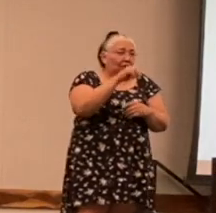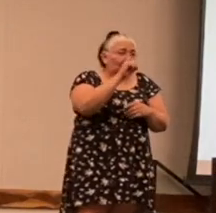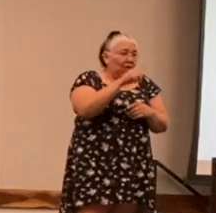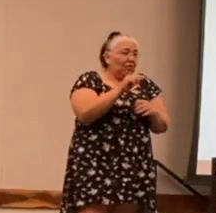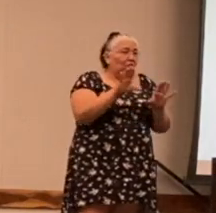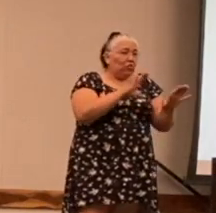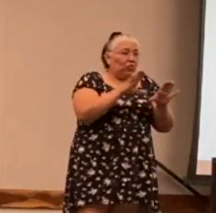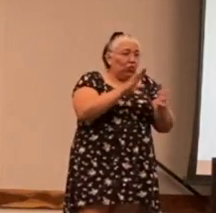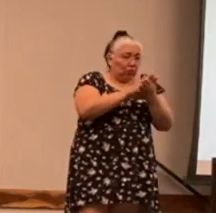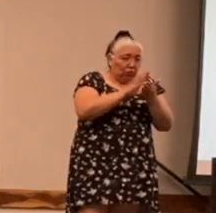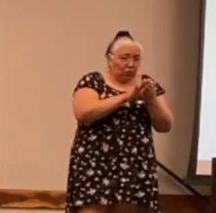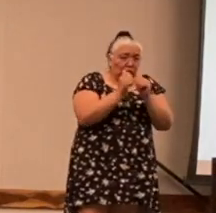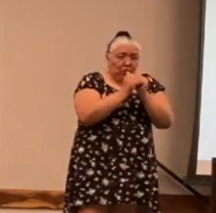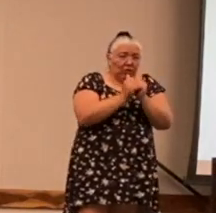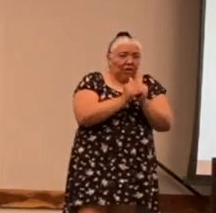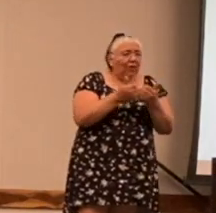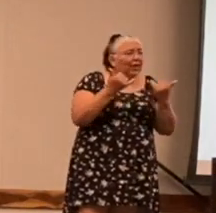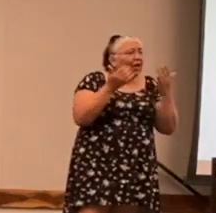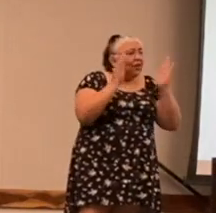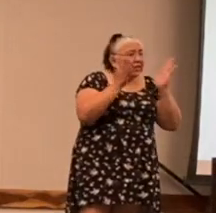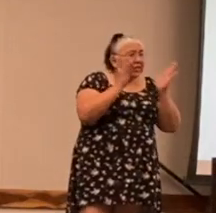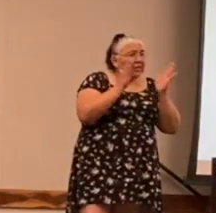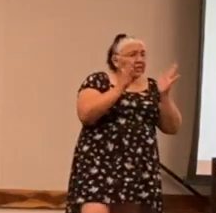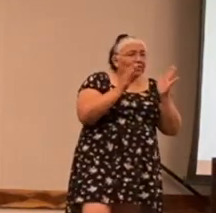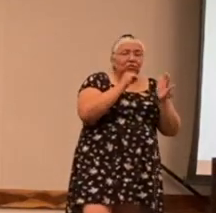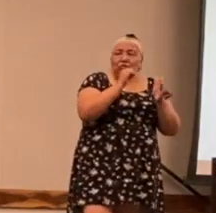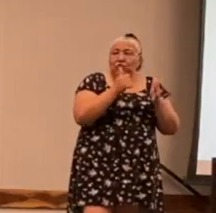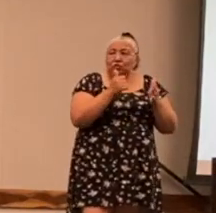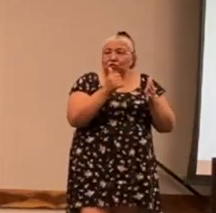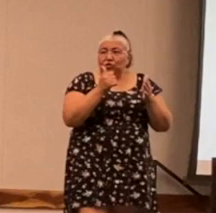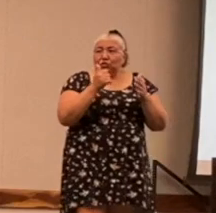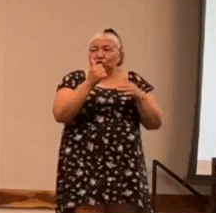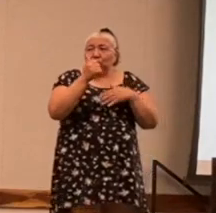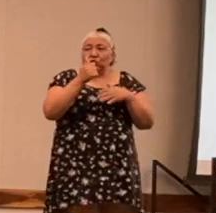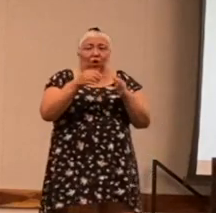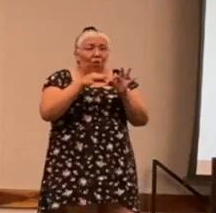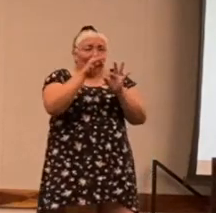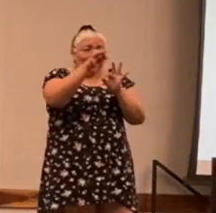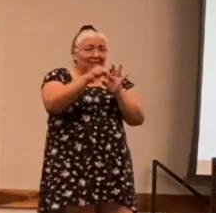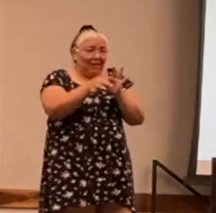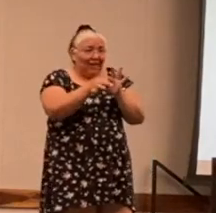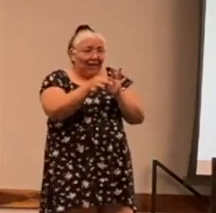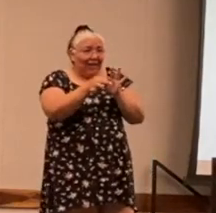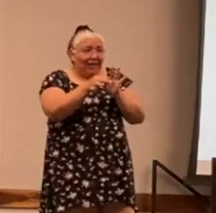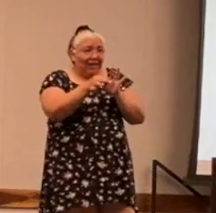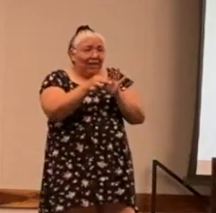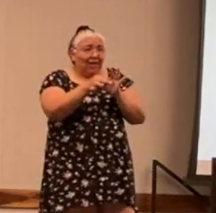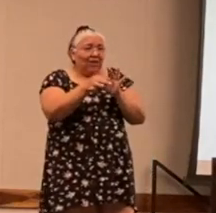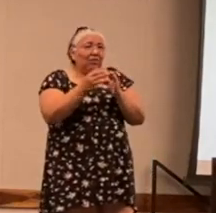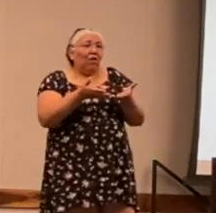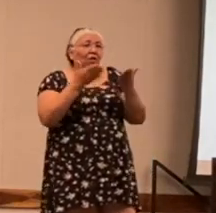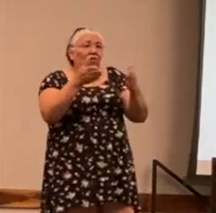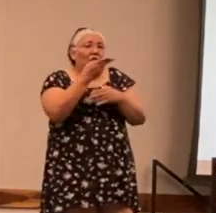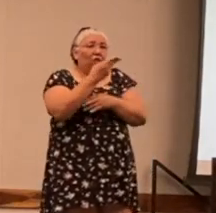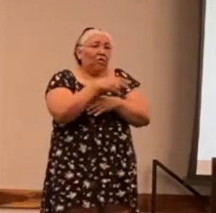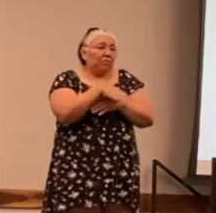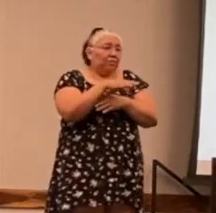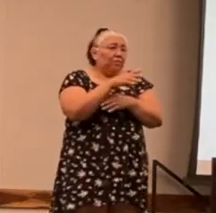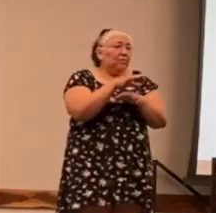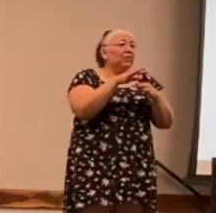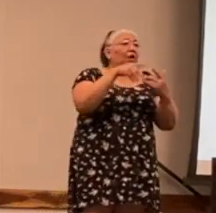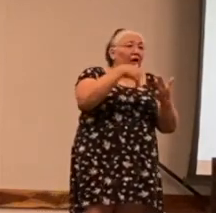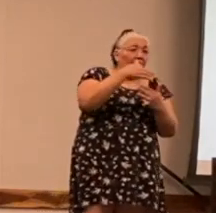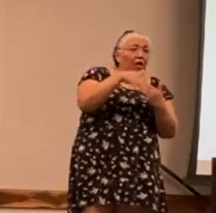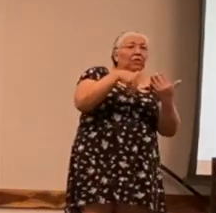together. Listen, don't hesitate to offer hospitality just because you're too tired or too busy or not